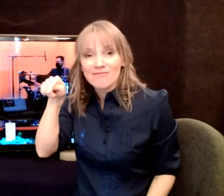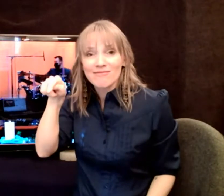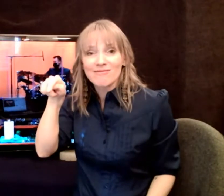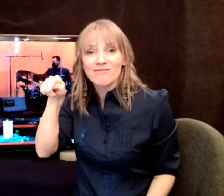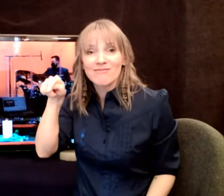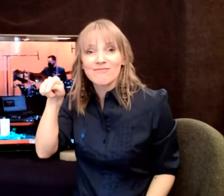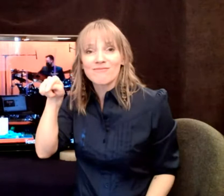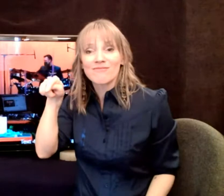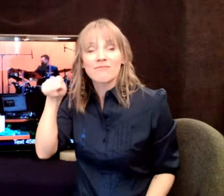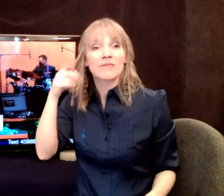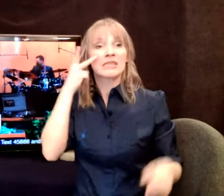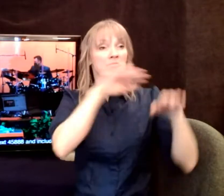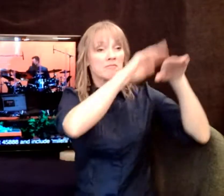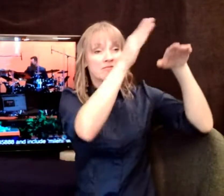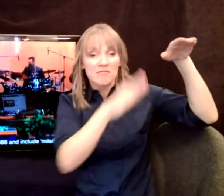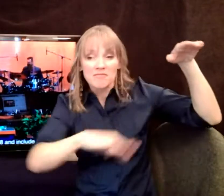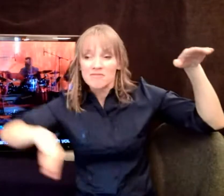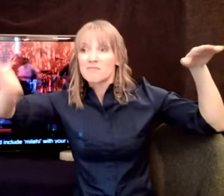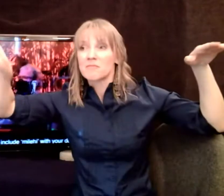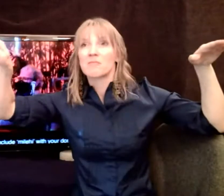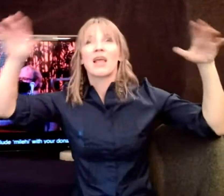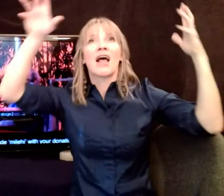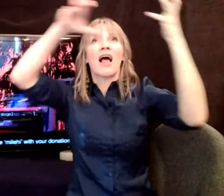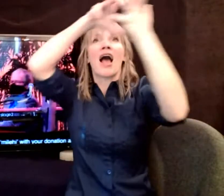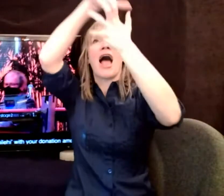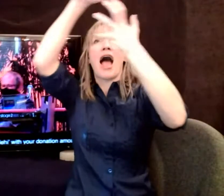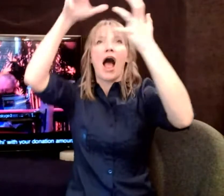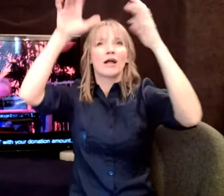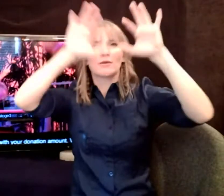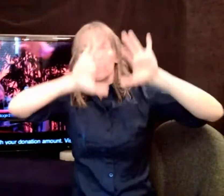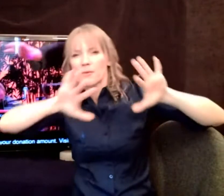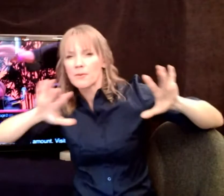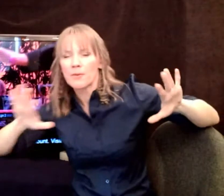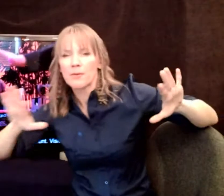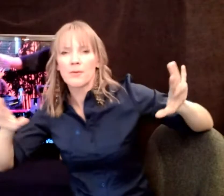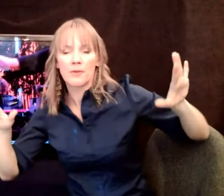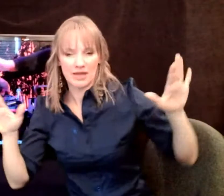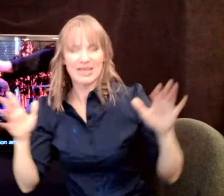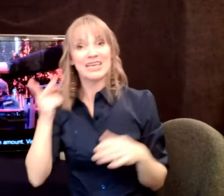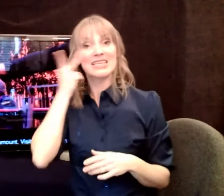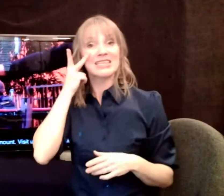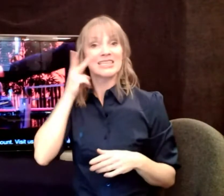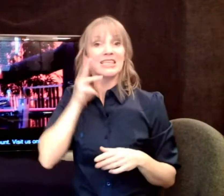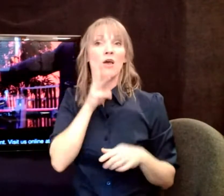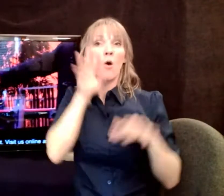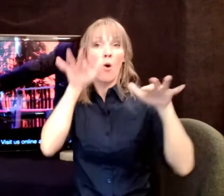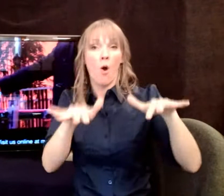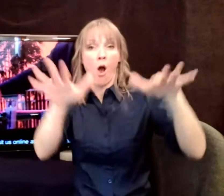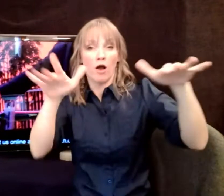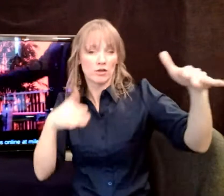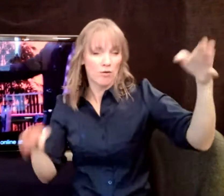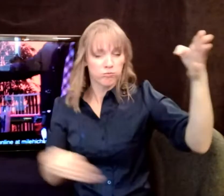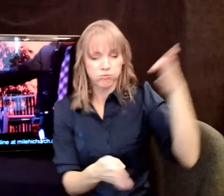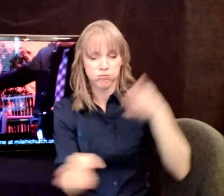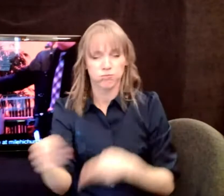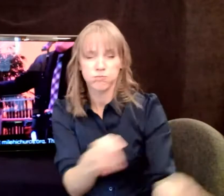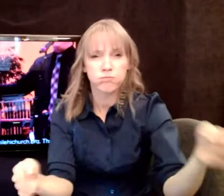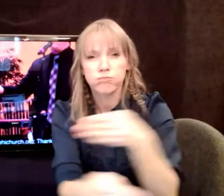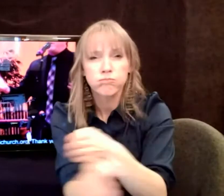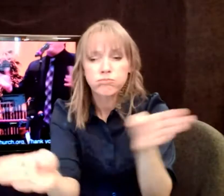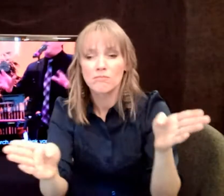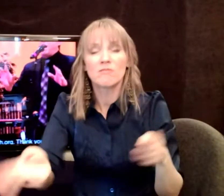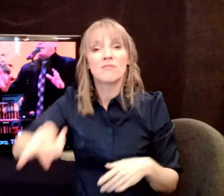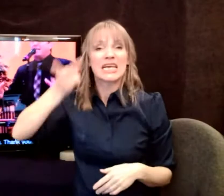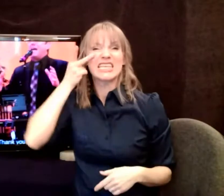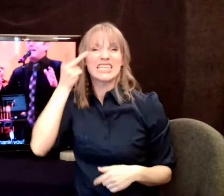canyons burning by clouds. See the tuna fleets clearing See the